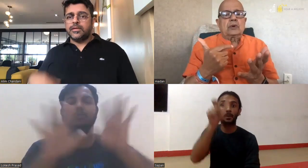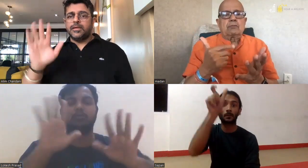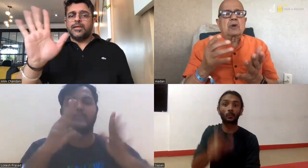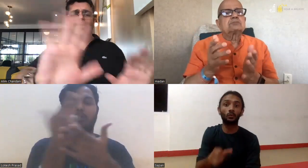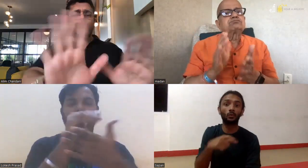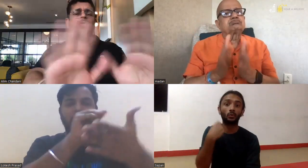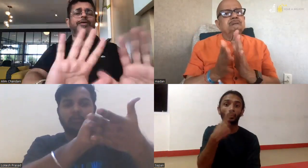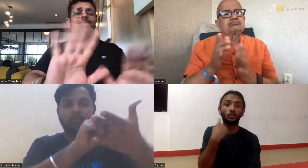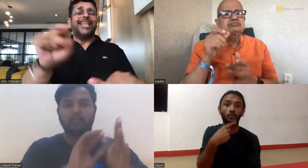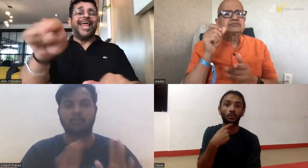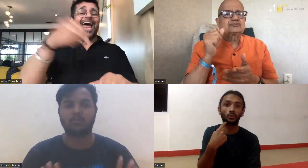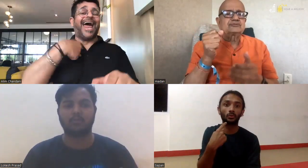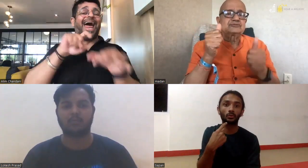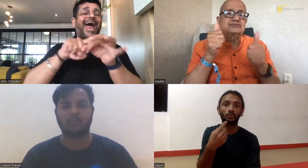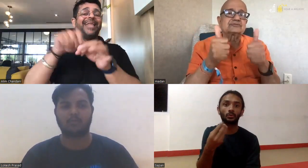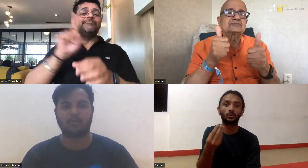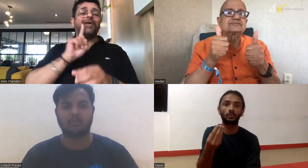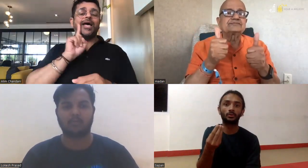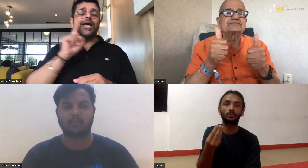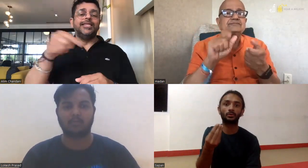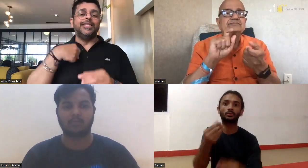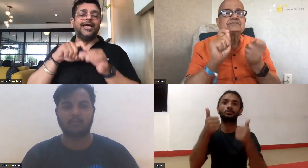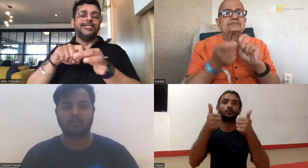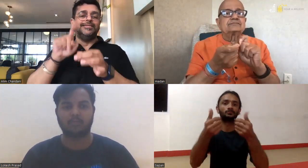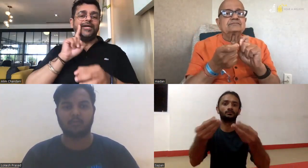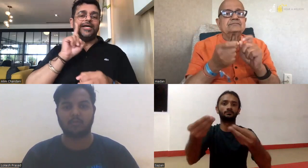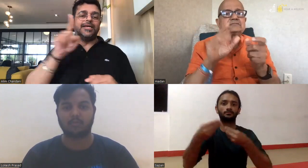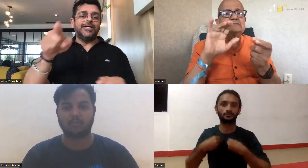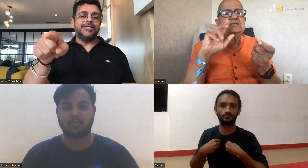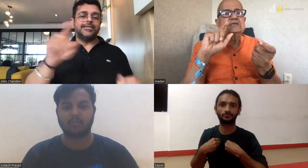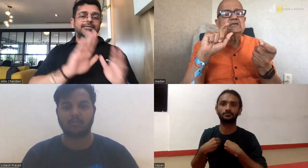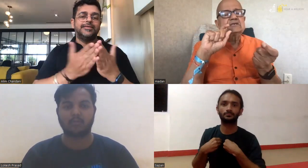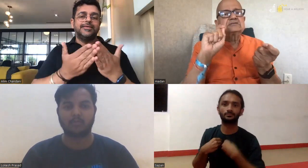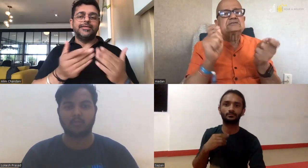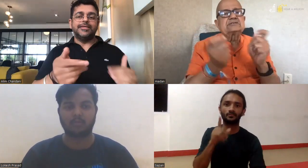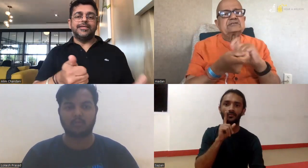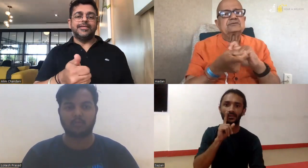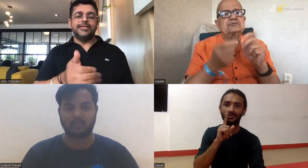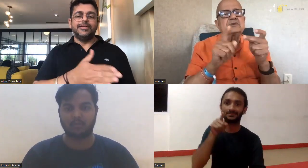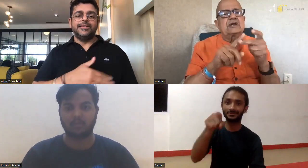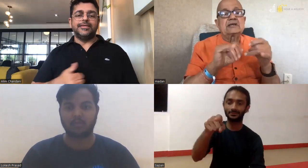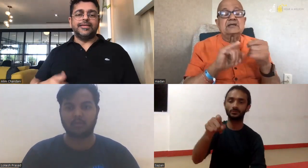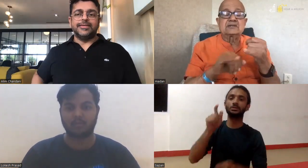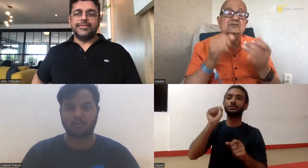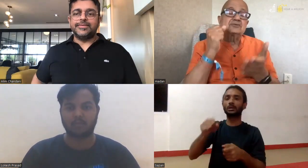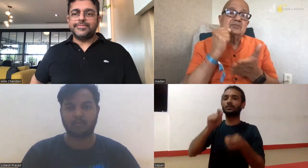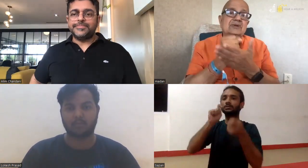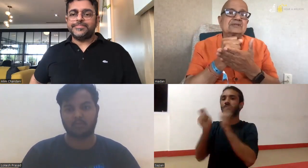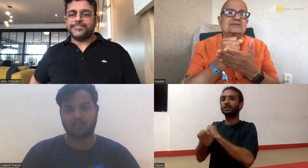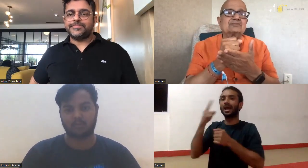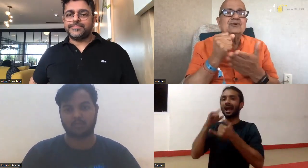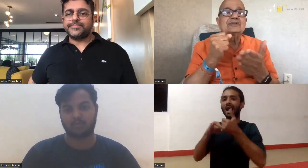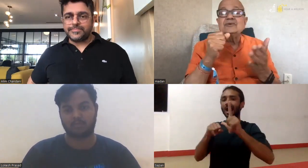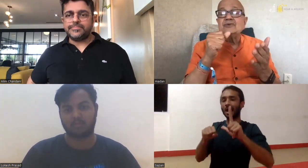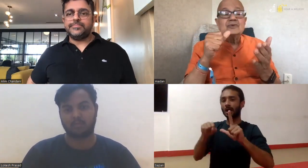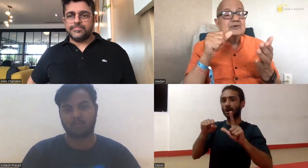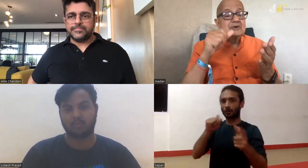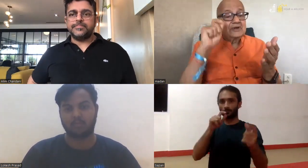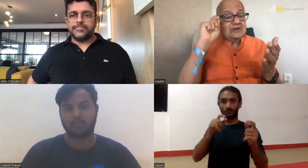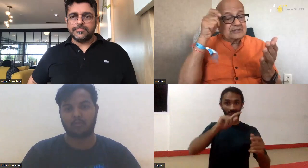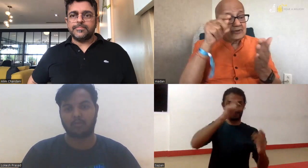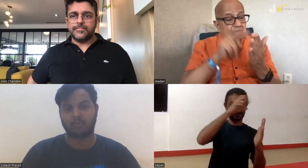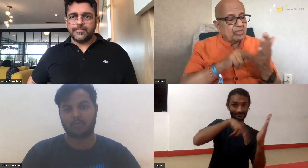the important thing is that we have to discuss together. And you know this place,